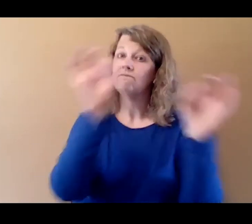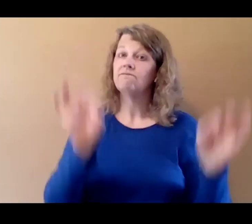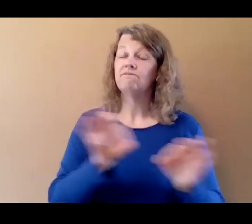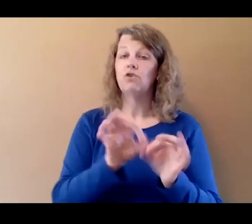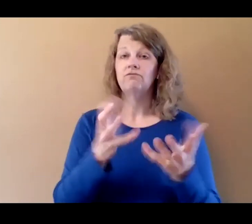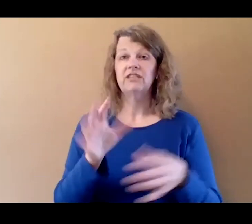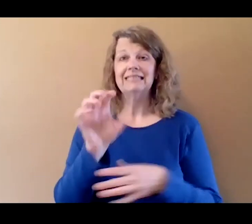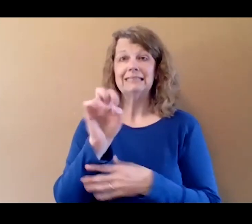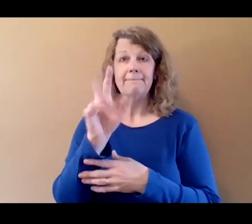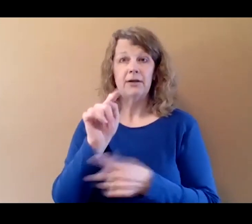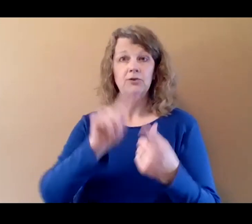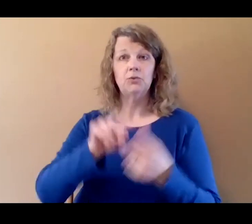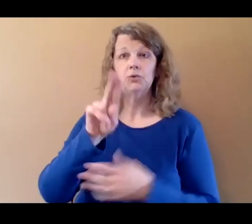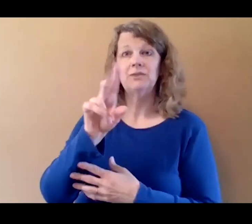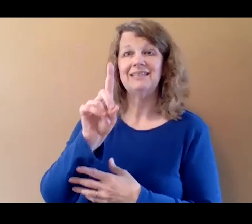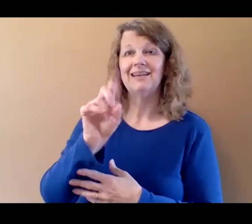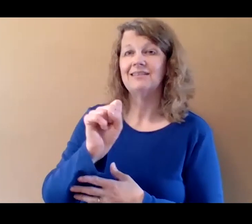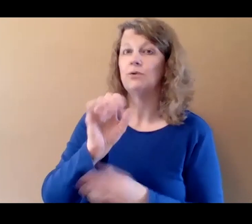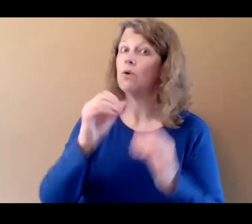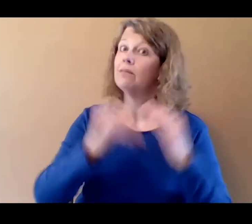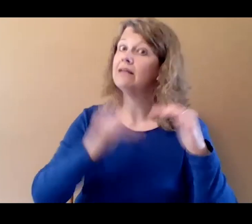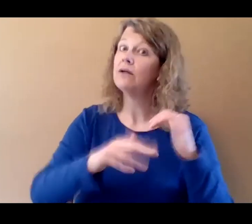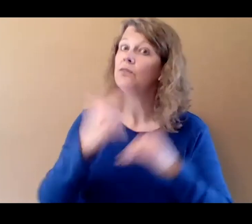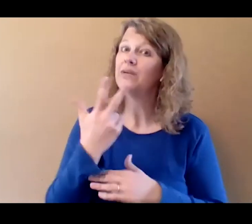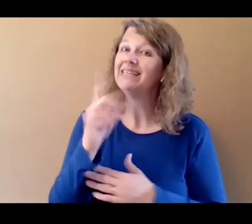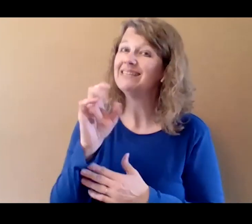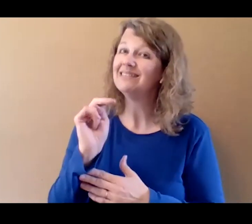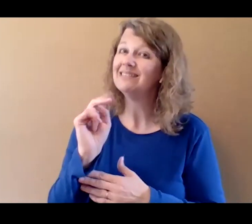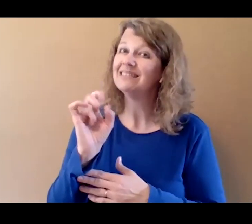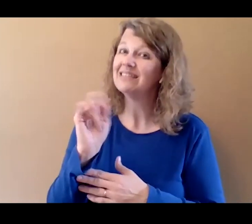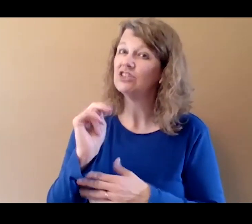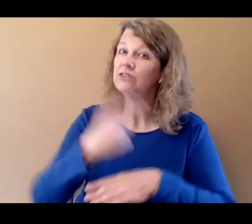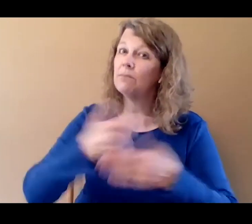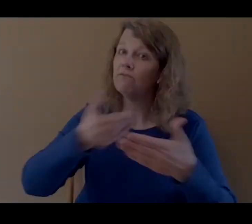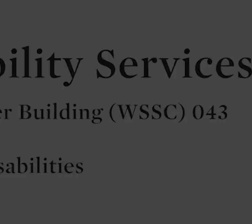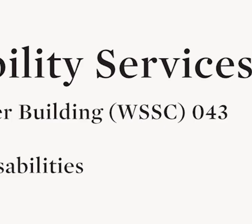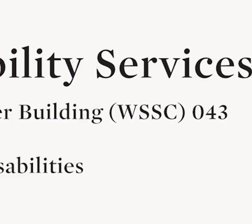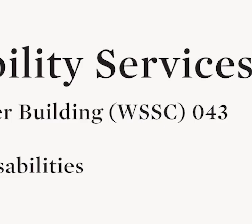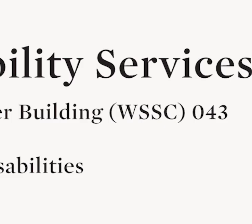form to UDS no less than the 3 in-session days prior to the exam.